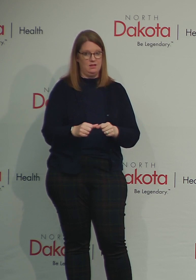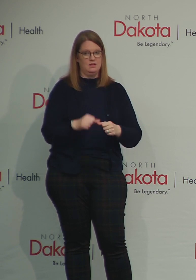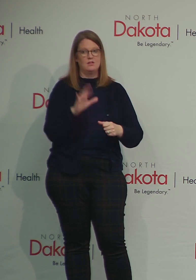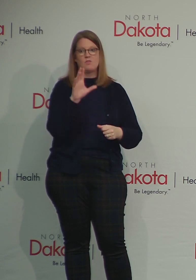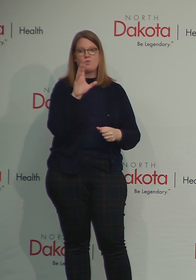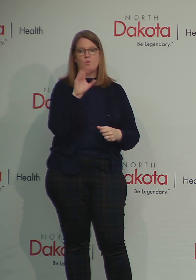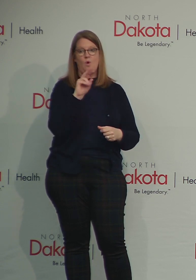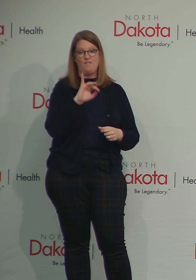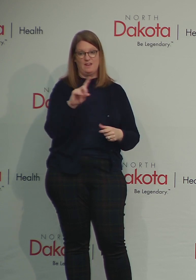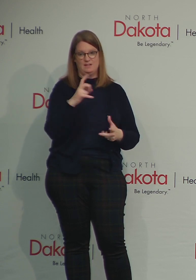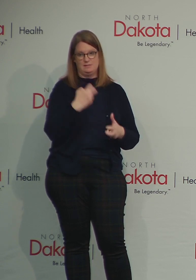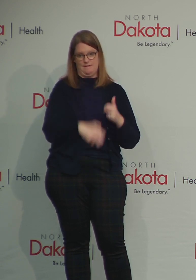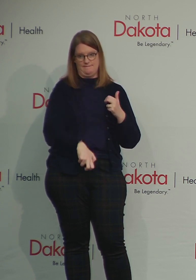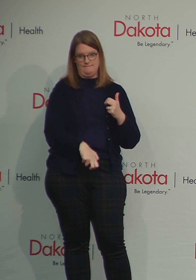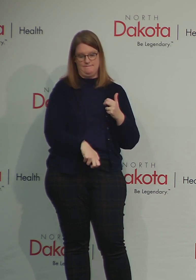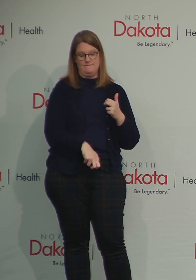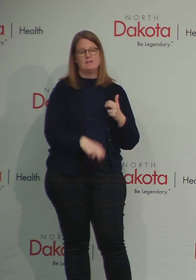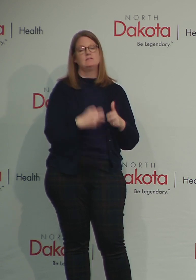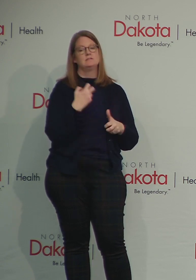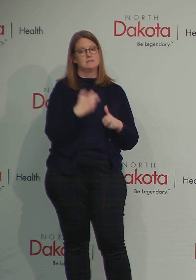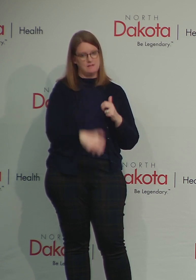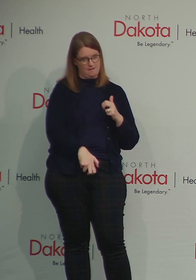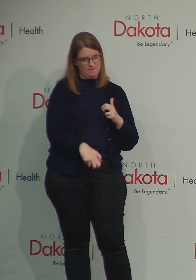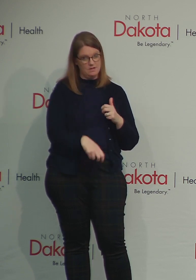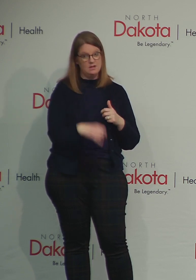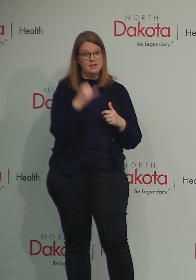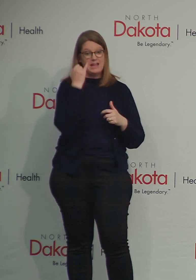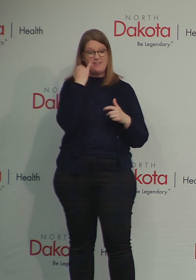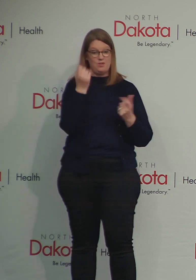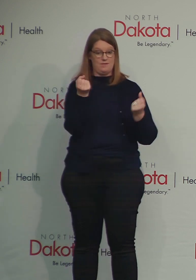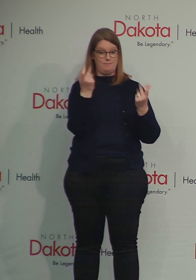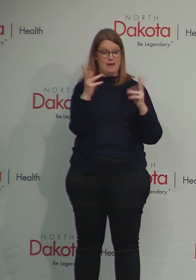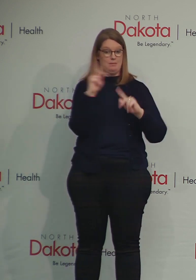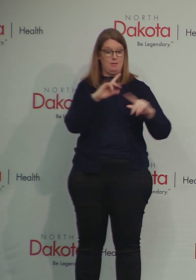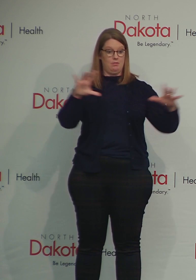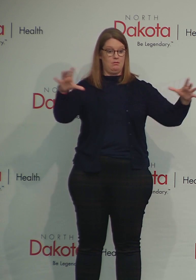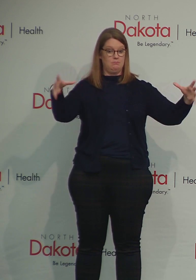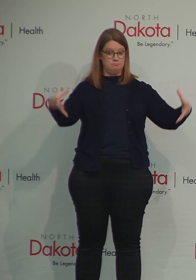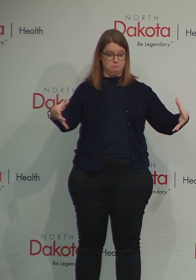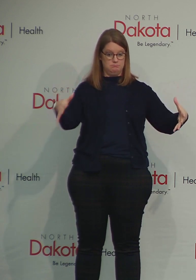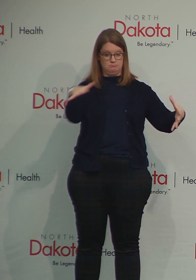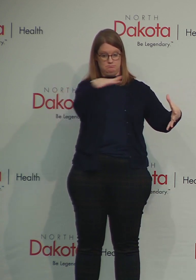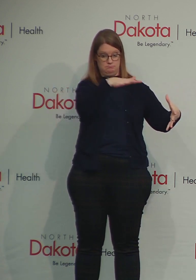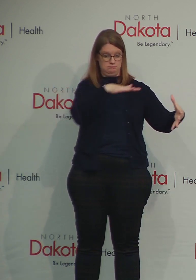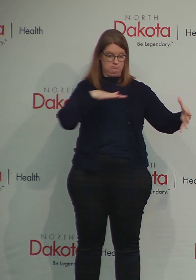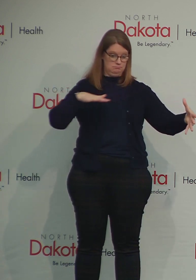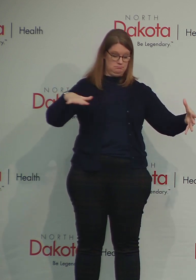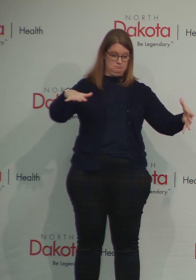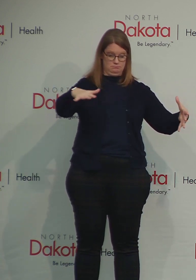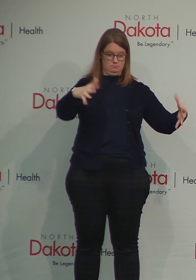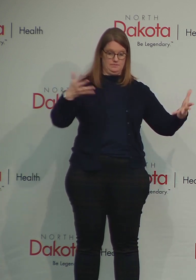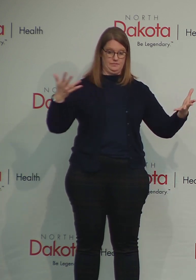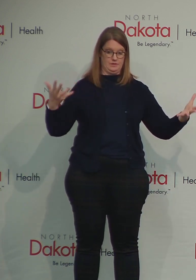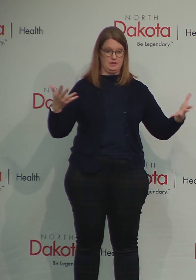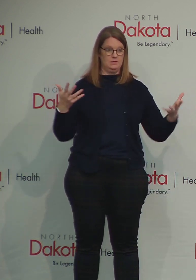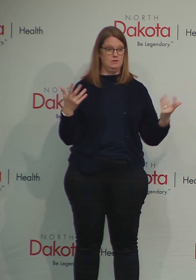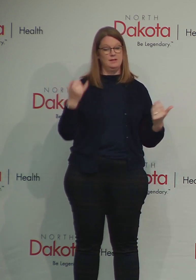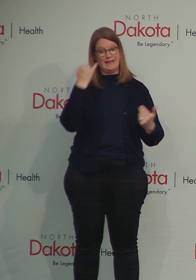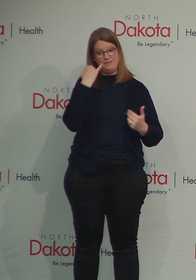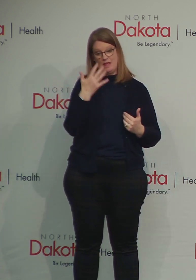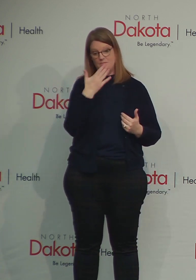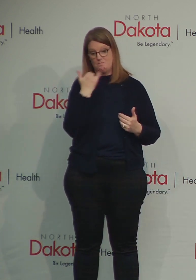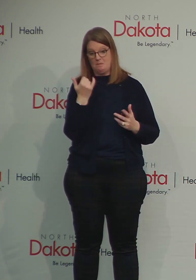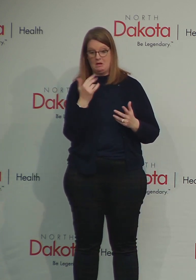beginning. But it goes to say then if you have a population that has better diets and